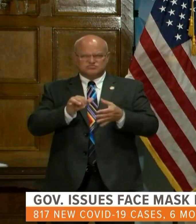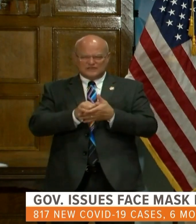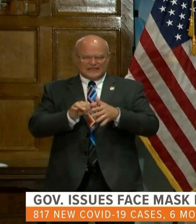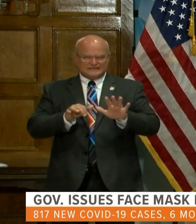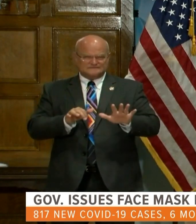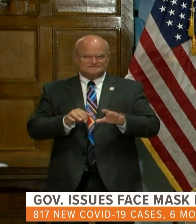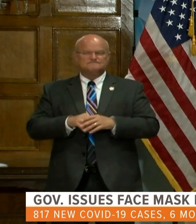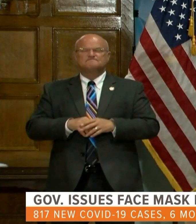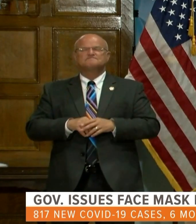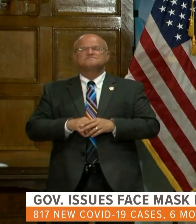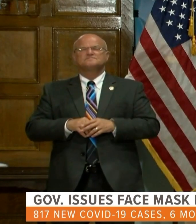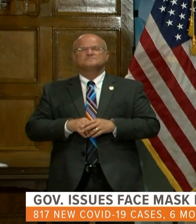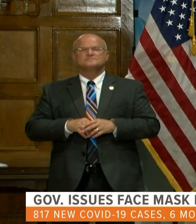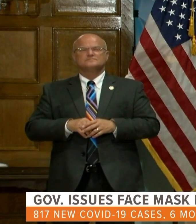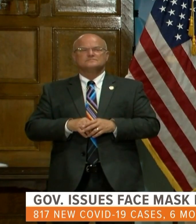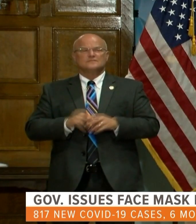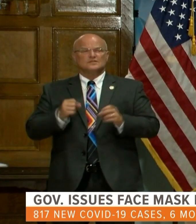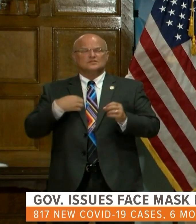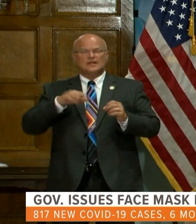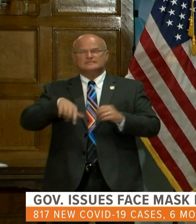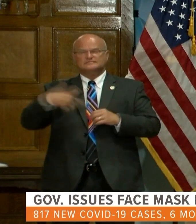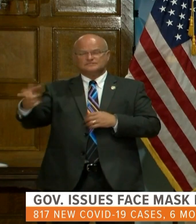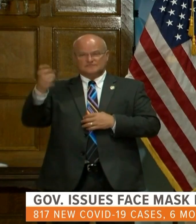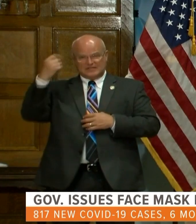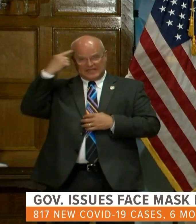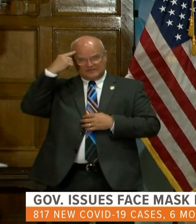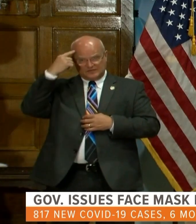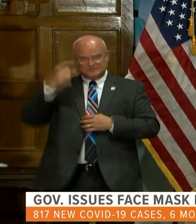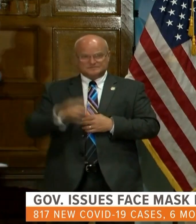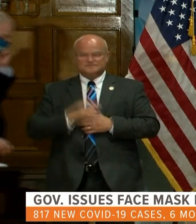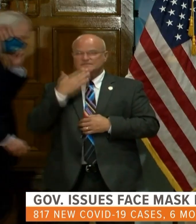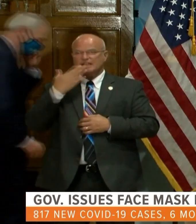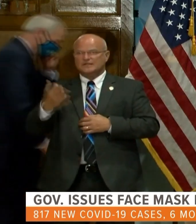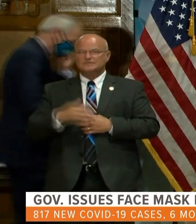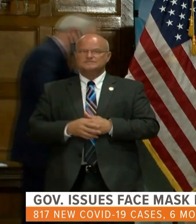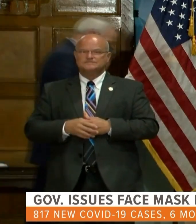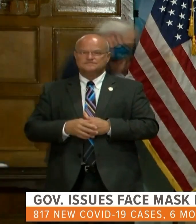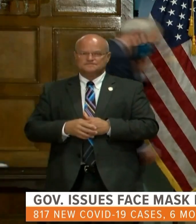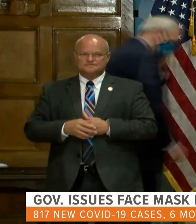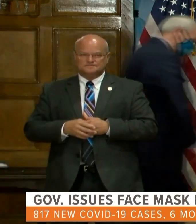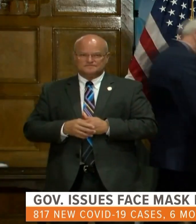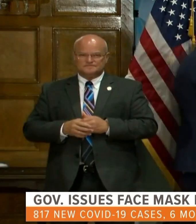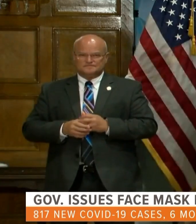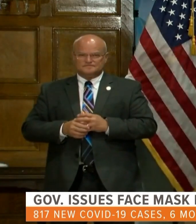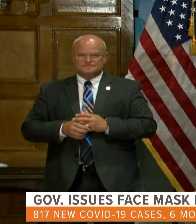any detail at this time. So I'll turn it back over to you, Governor. Thank you.